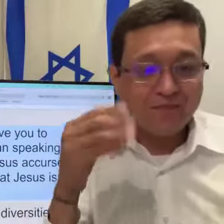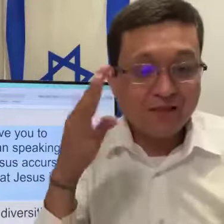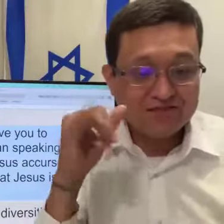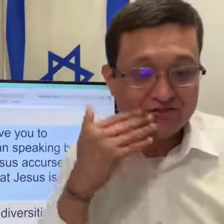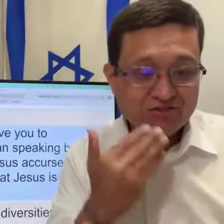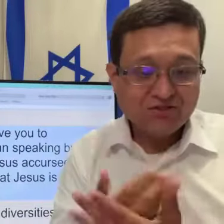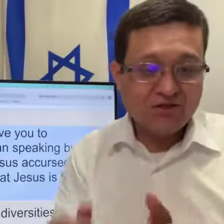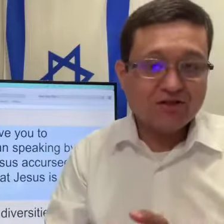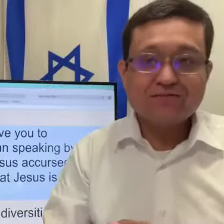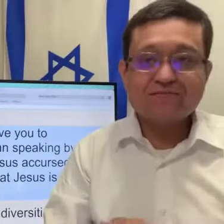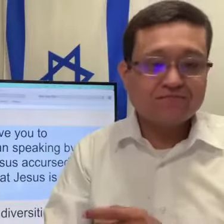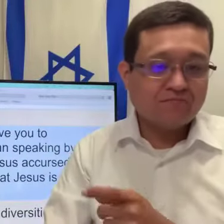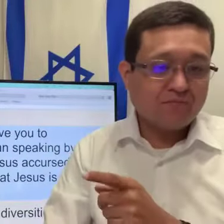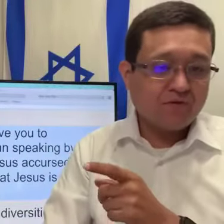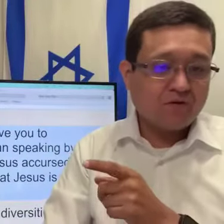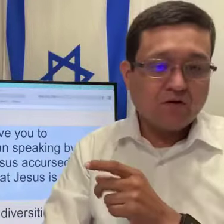Good morning, everyone. God is good. Amen.